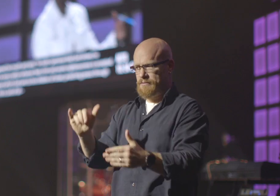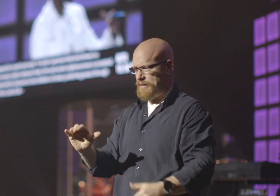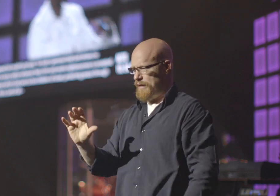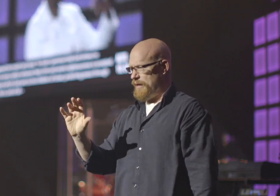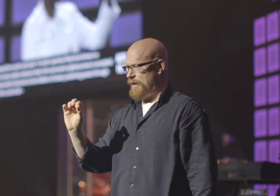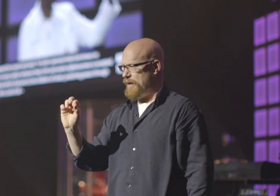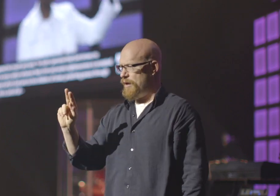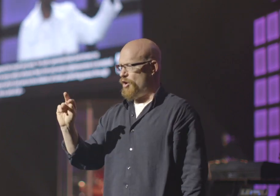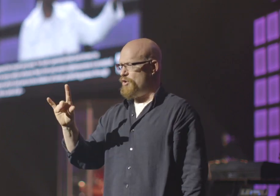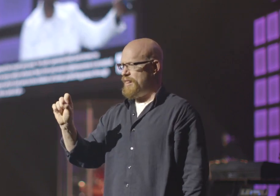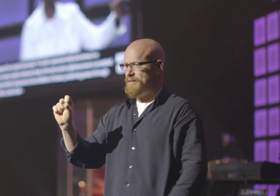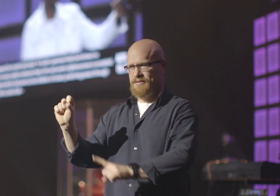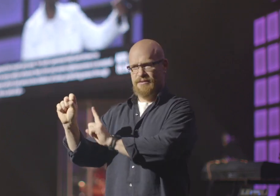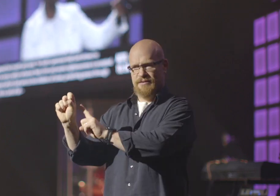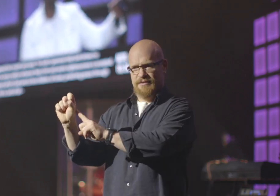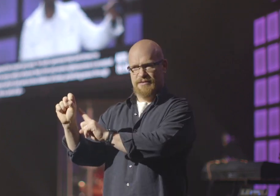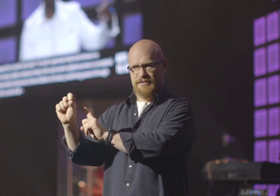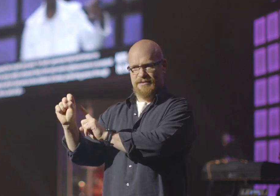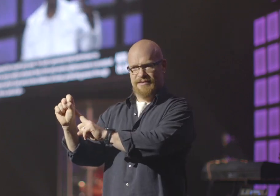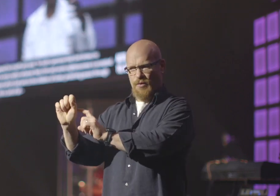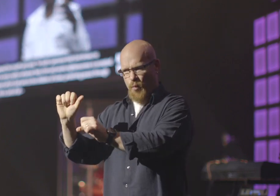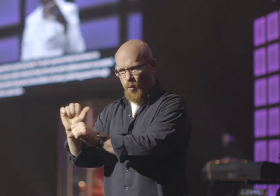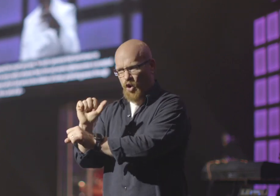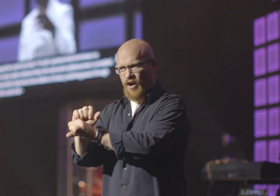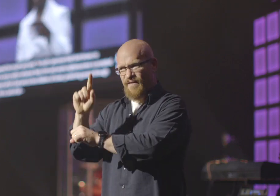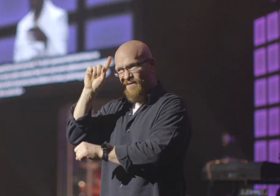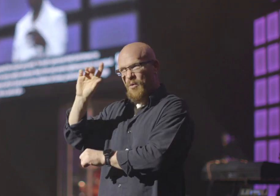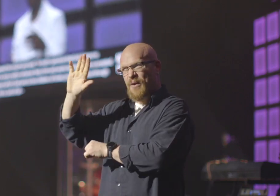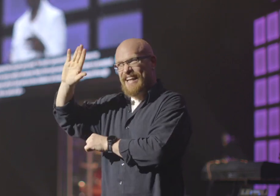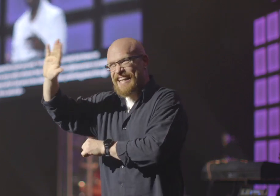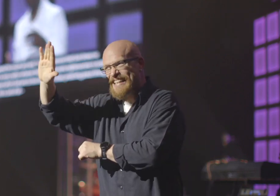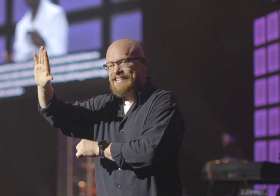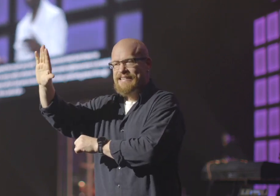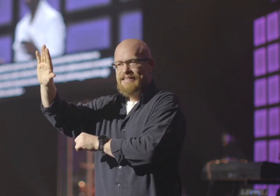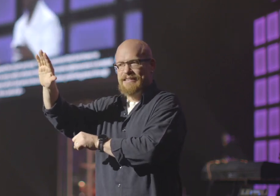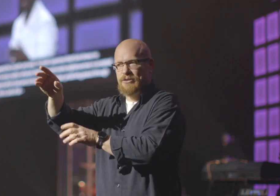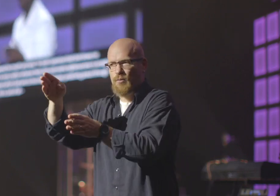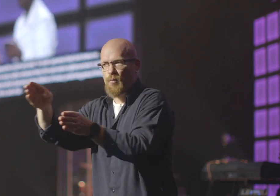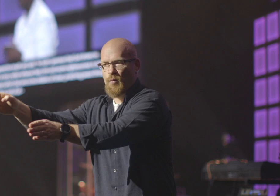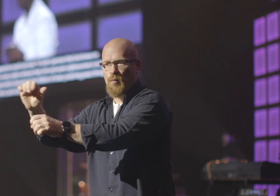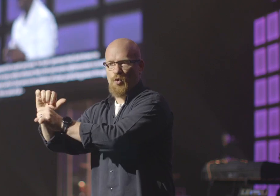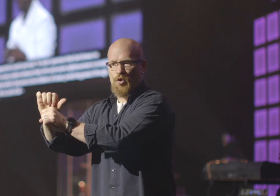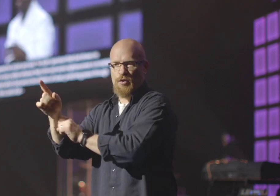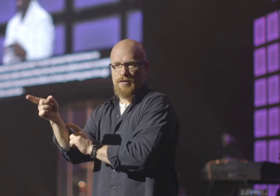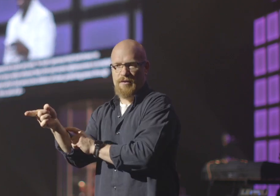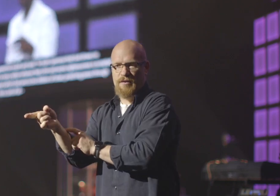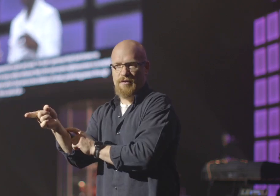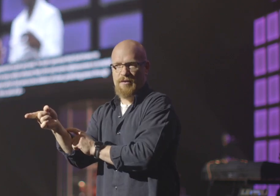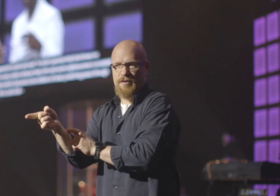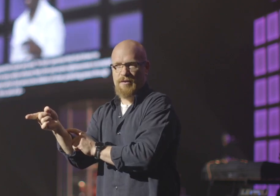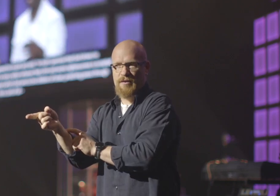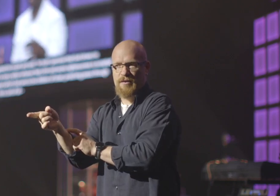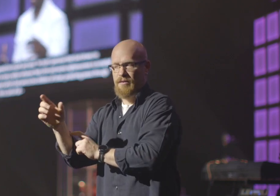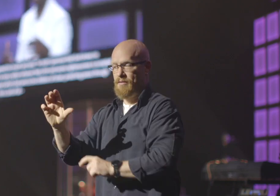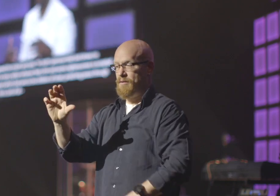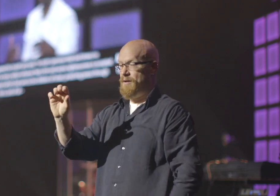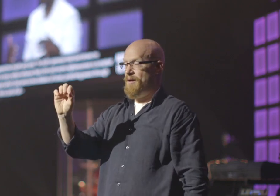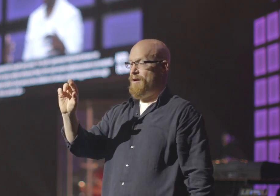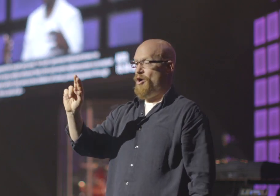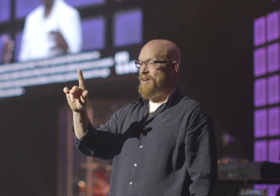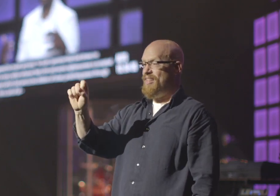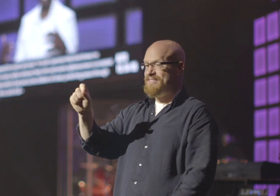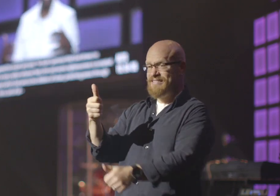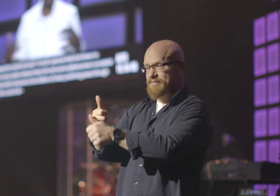And really, if you read this translation, if you read this chapter 10 from the Message Bible, it talks about how Cornelius, even